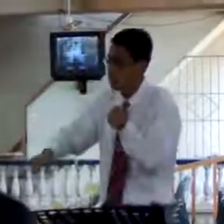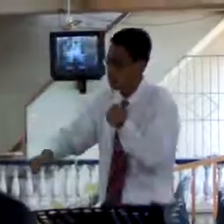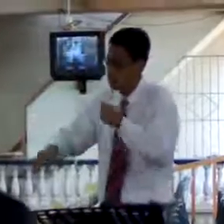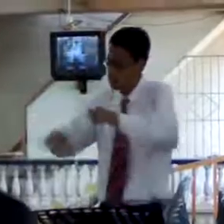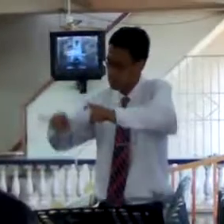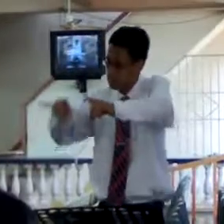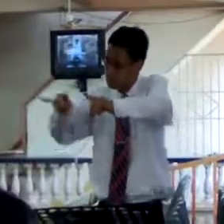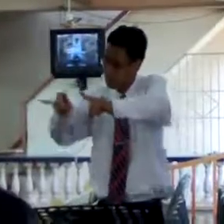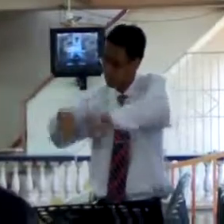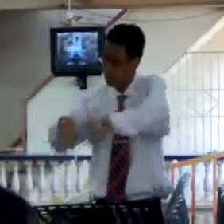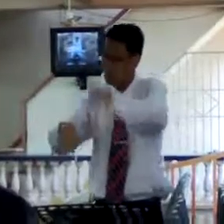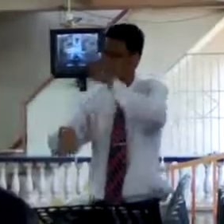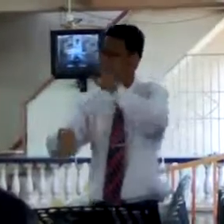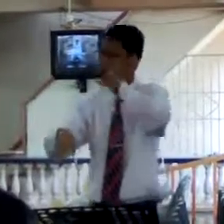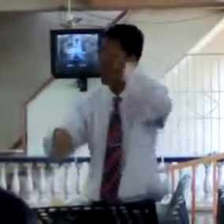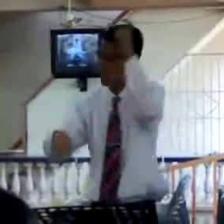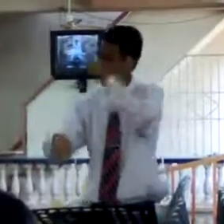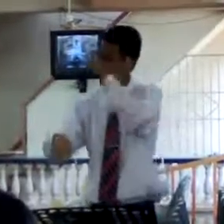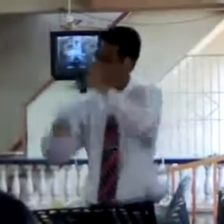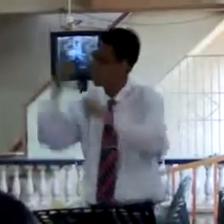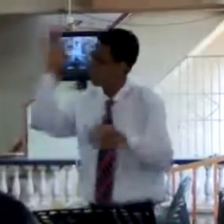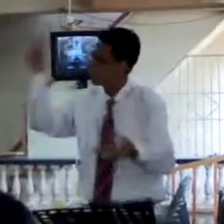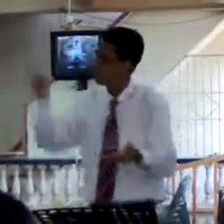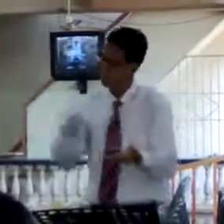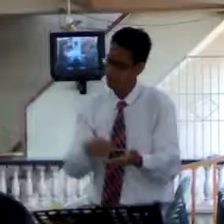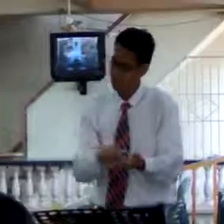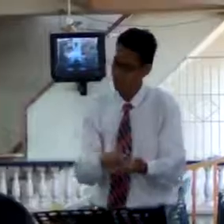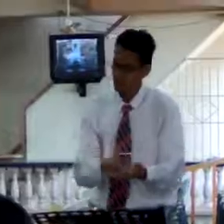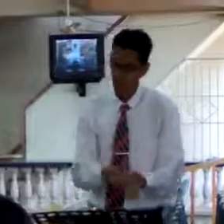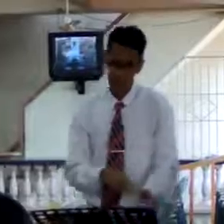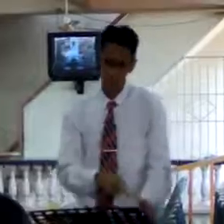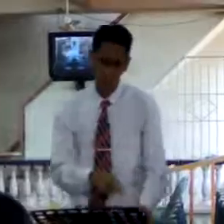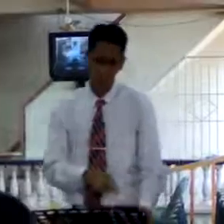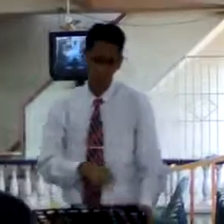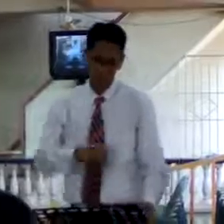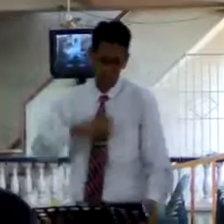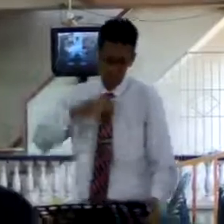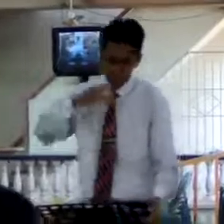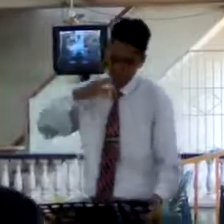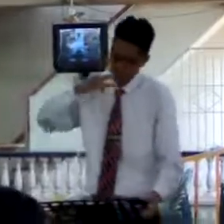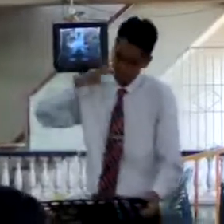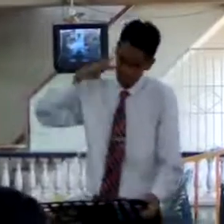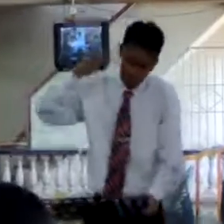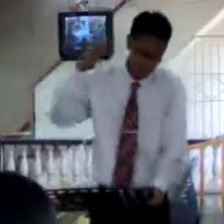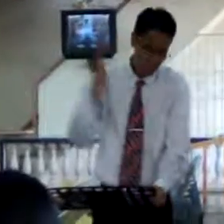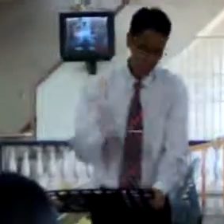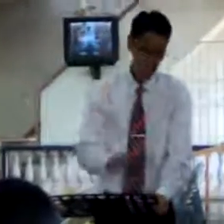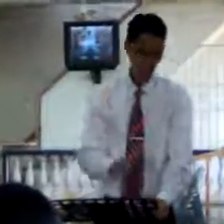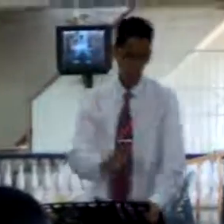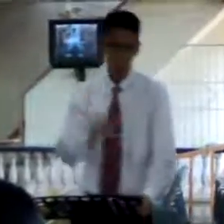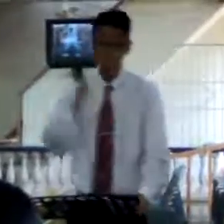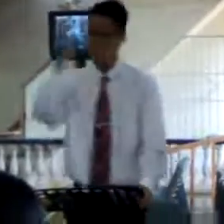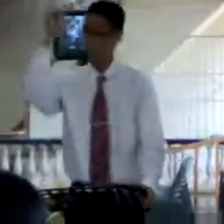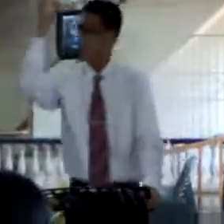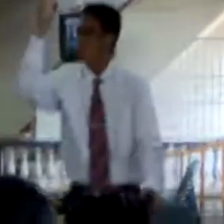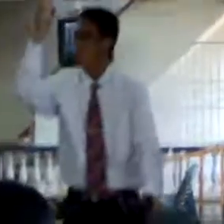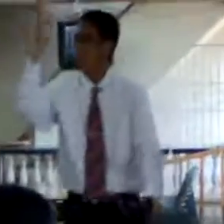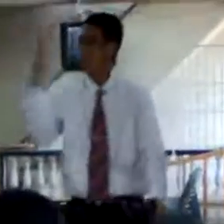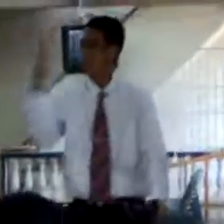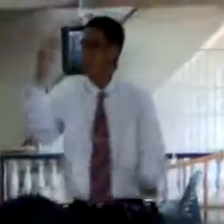you are not pastor, and you have a leader and you have a big opportunity to represent your pastor